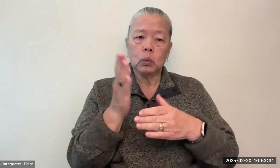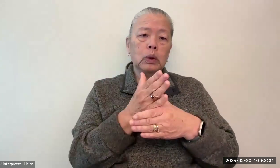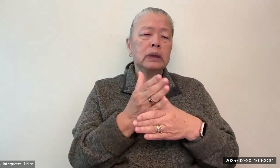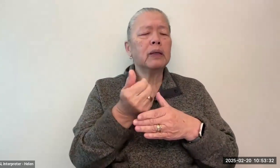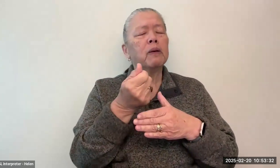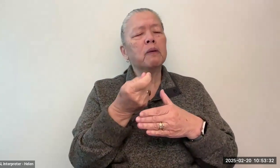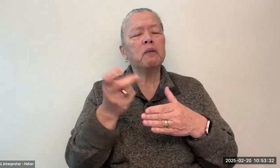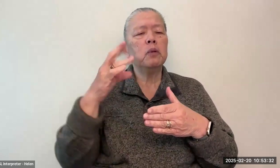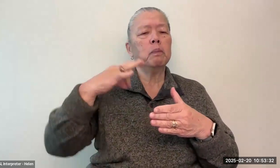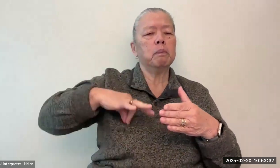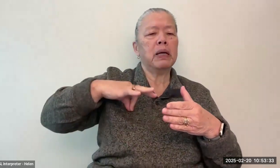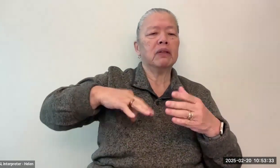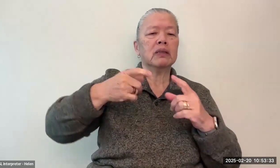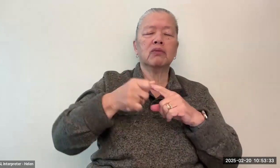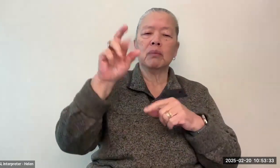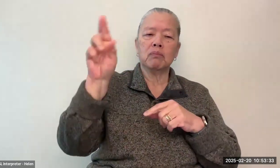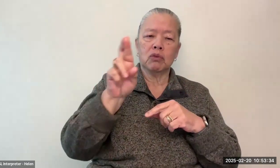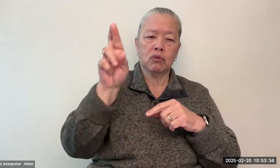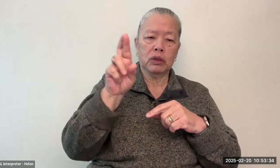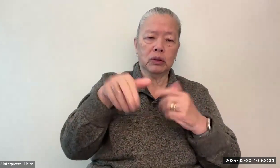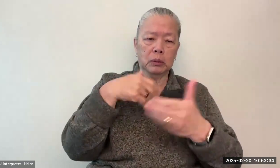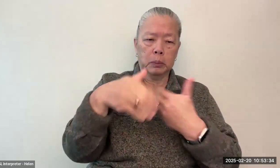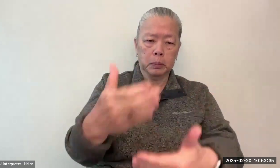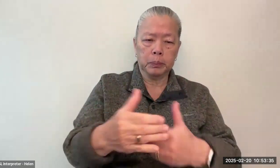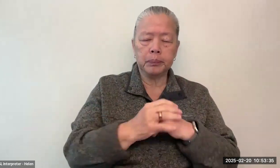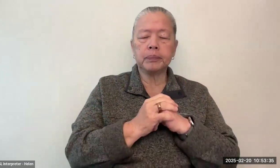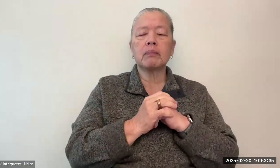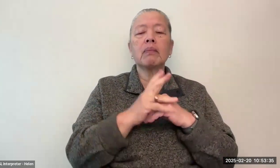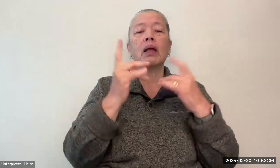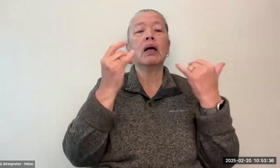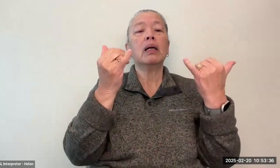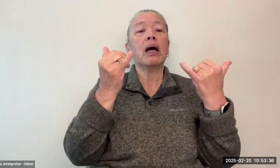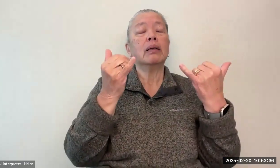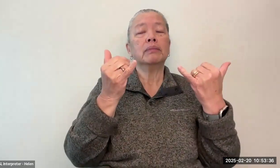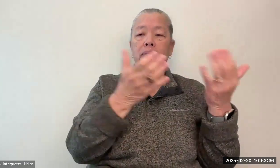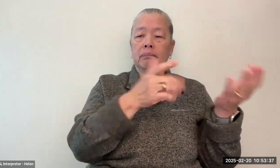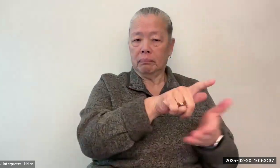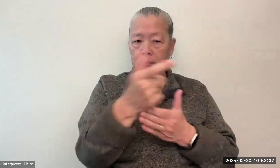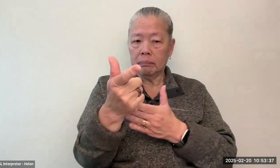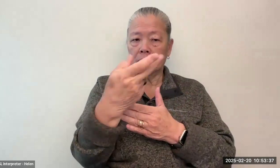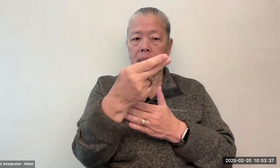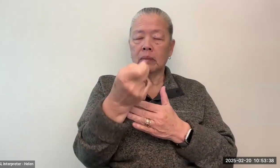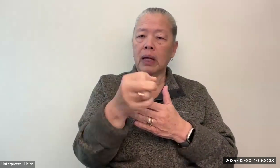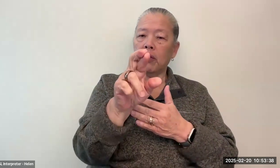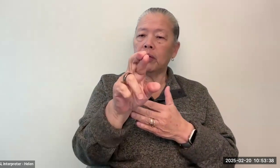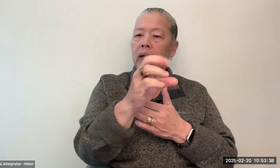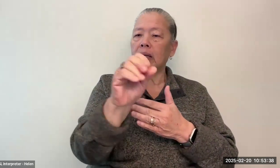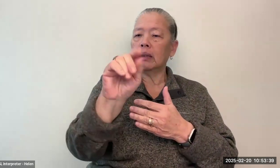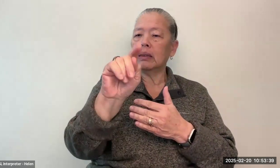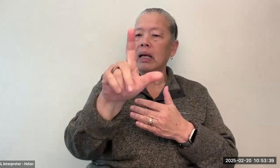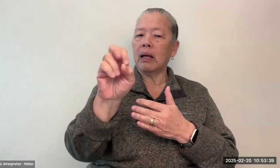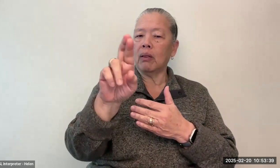practical benefits of regionalization. Now let us hear from Heather and Taylor.